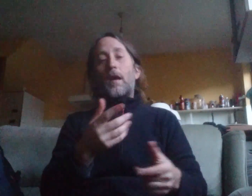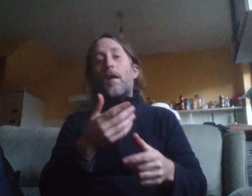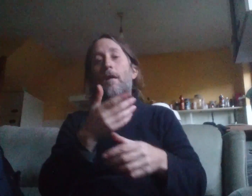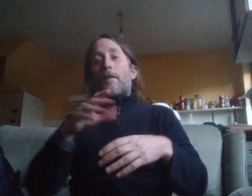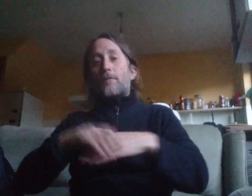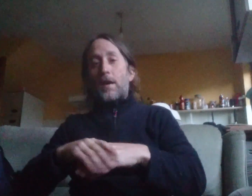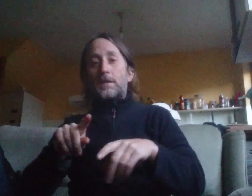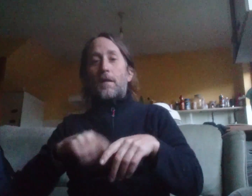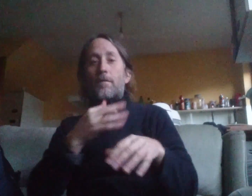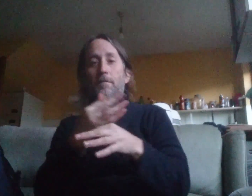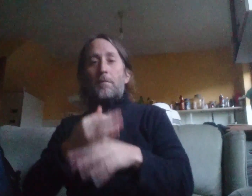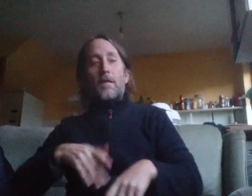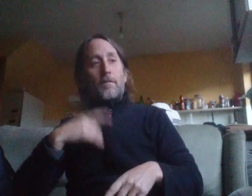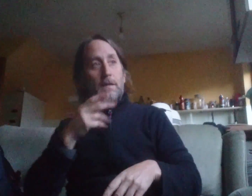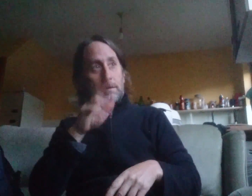rendered to cut through the chains."